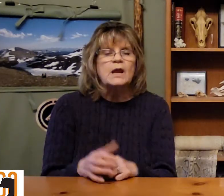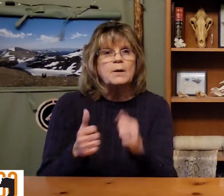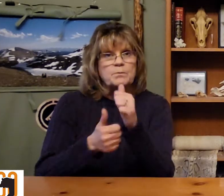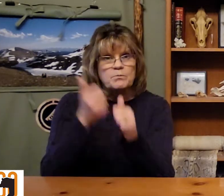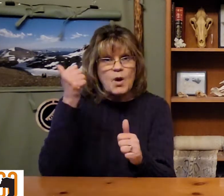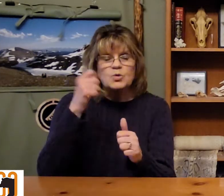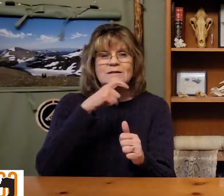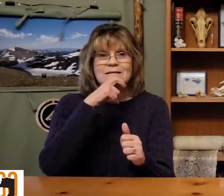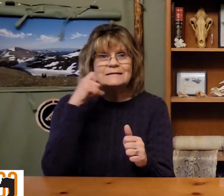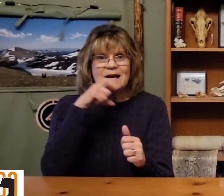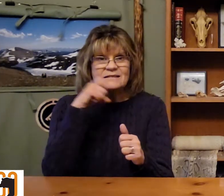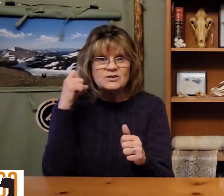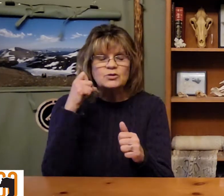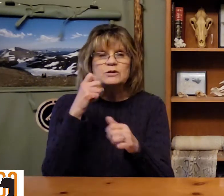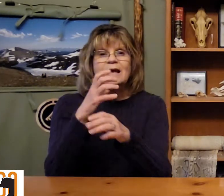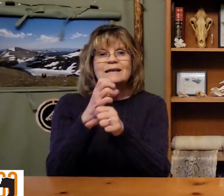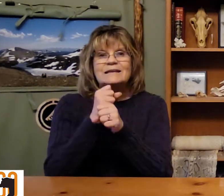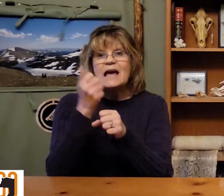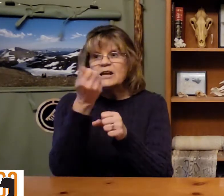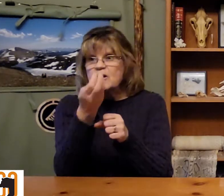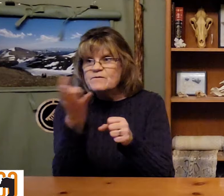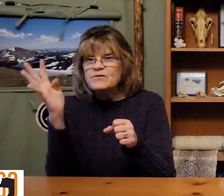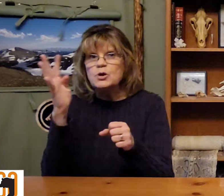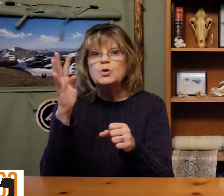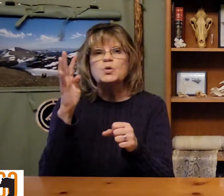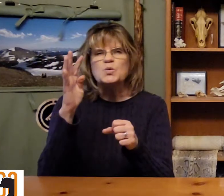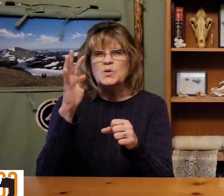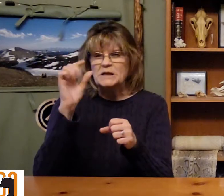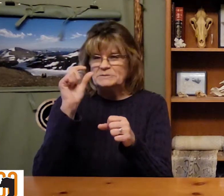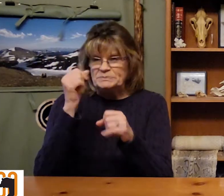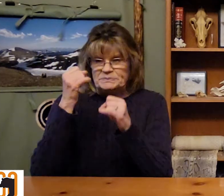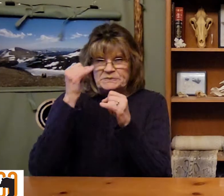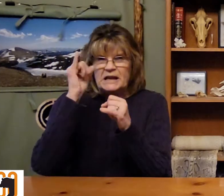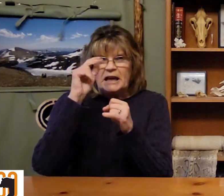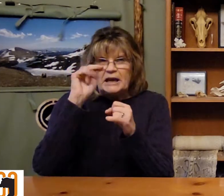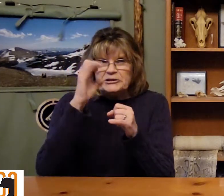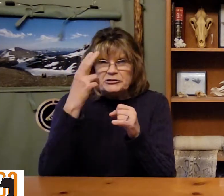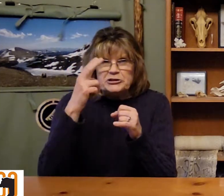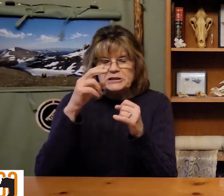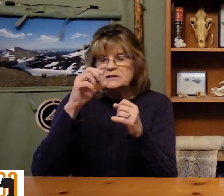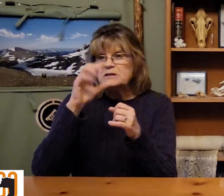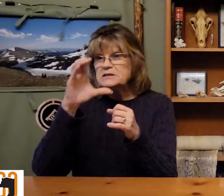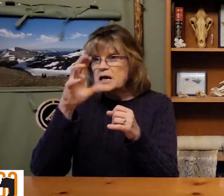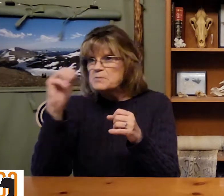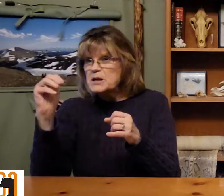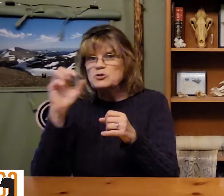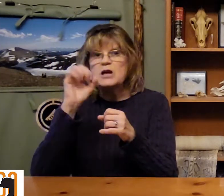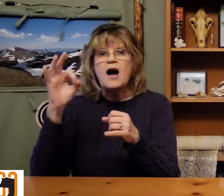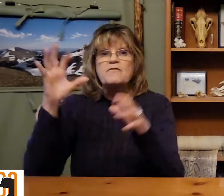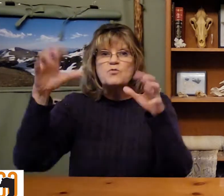Most deserts get a few centimeters of rain or snow each year.